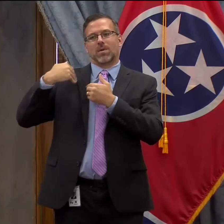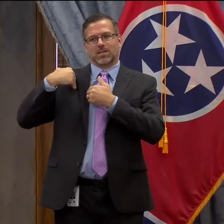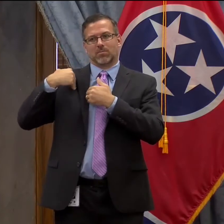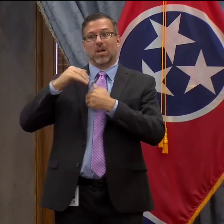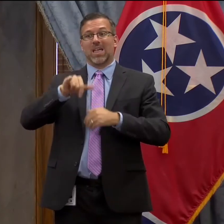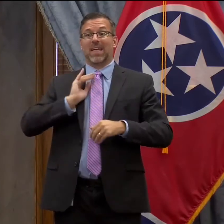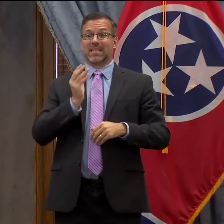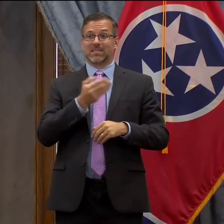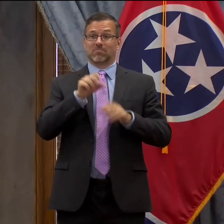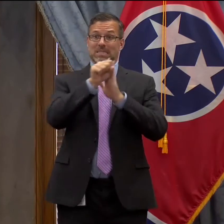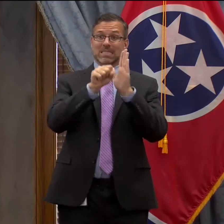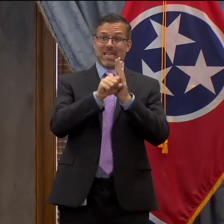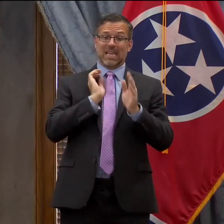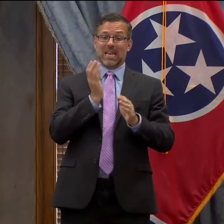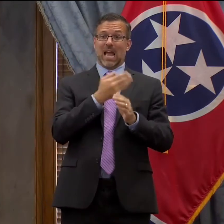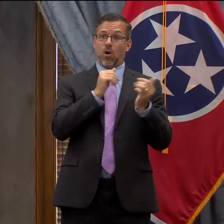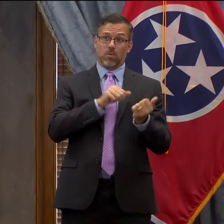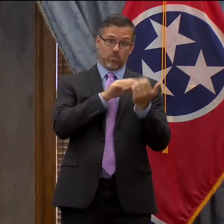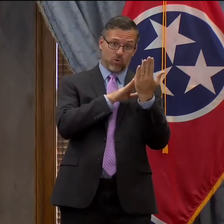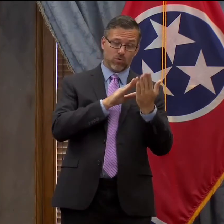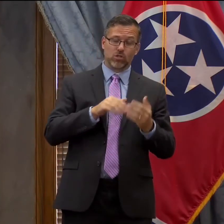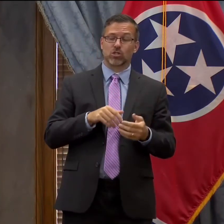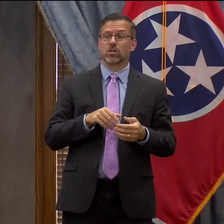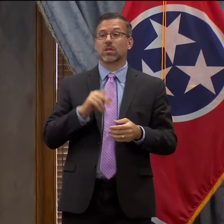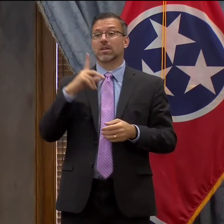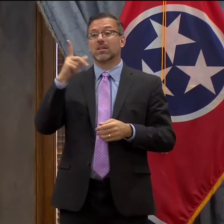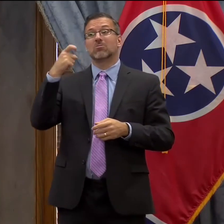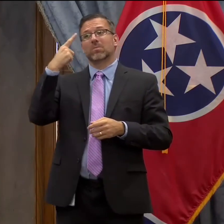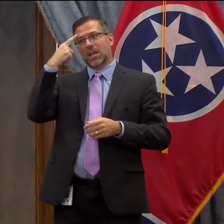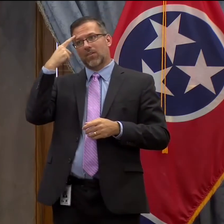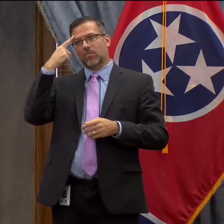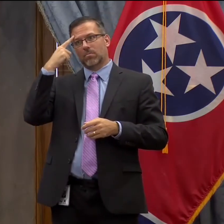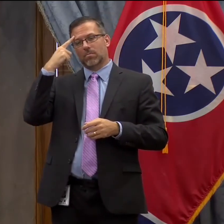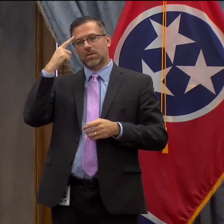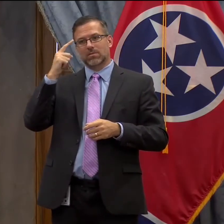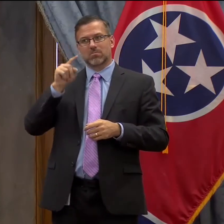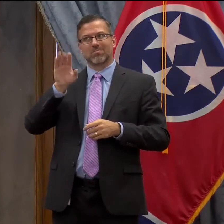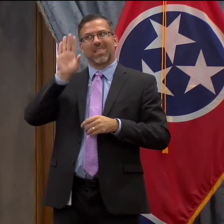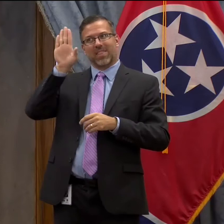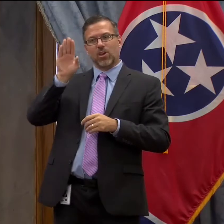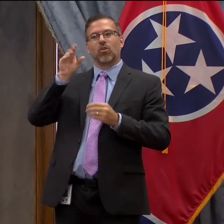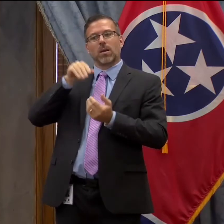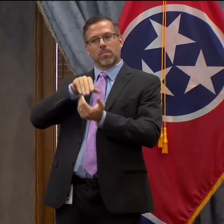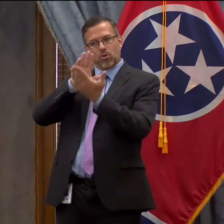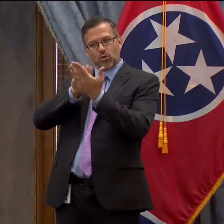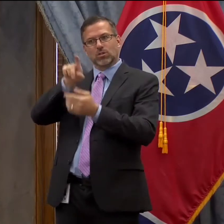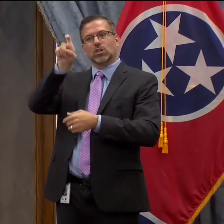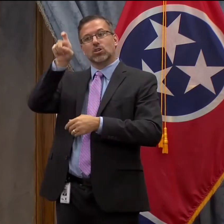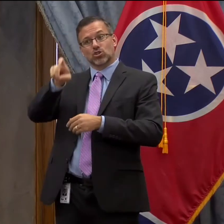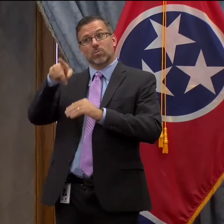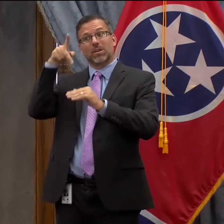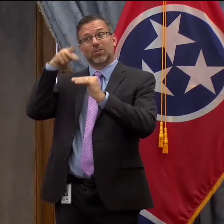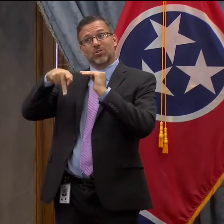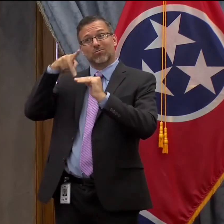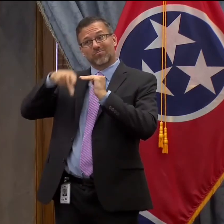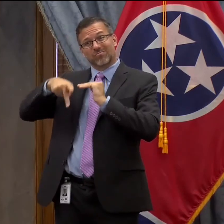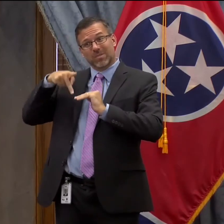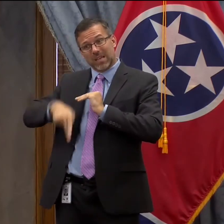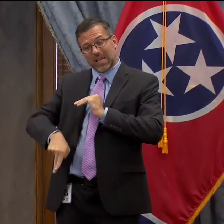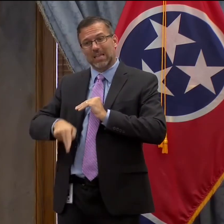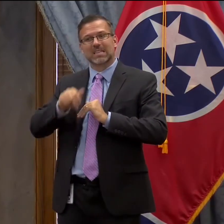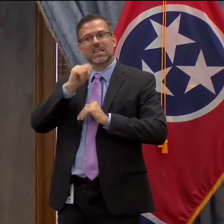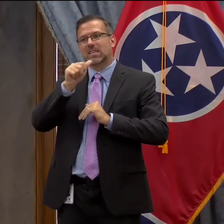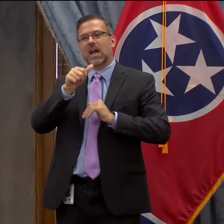approach is. I think that's what government's approach should be, is to live within our means. I think that